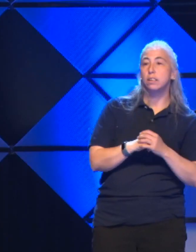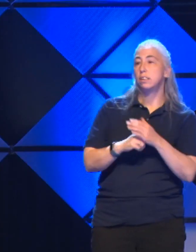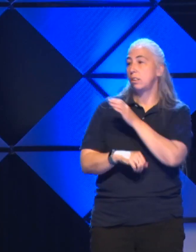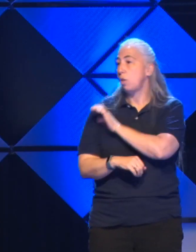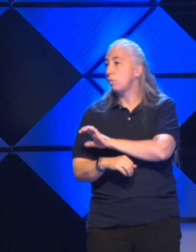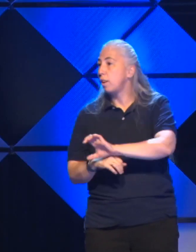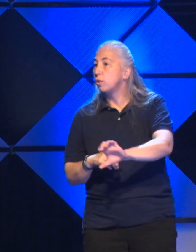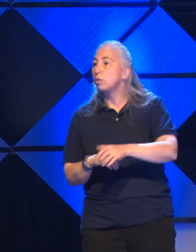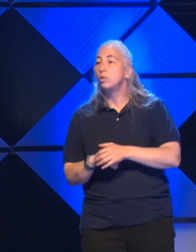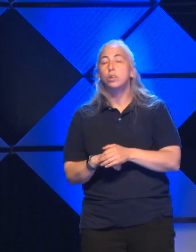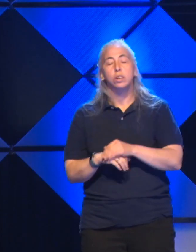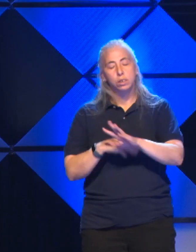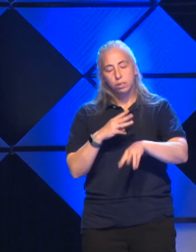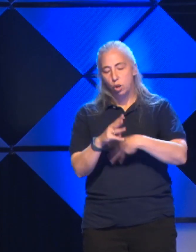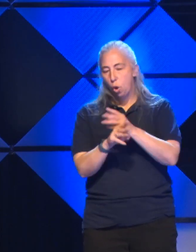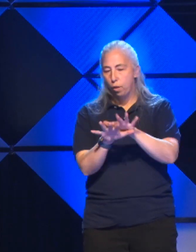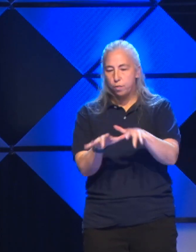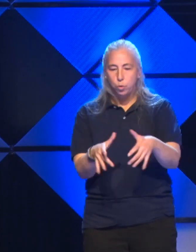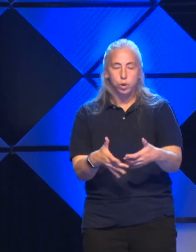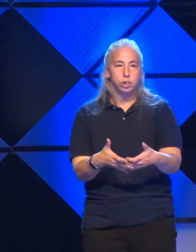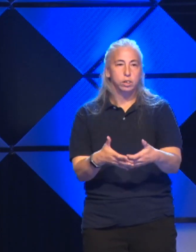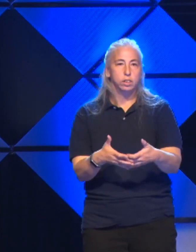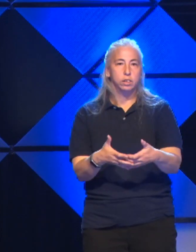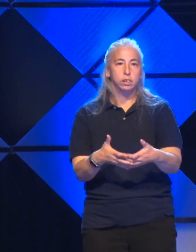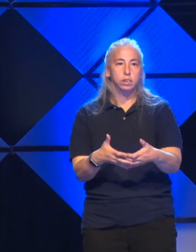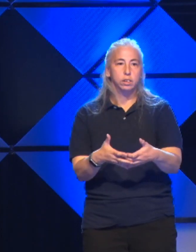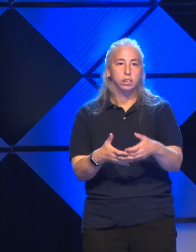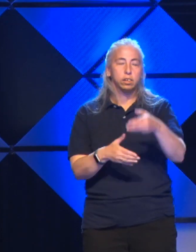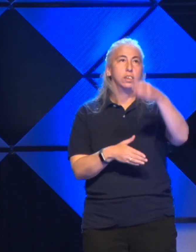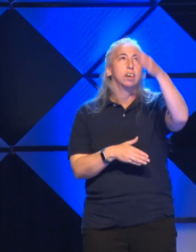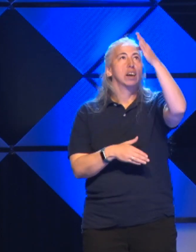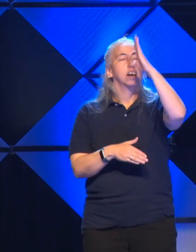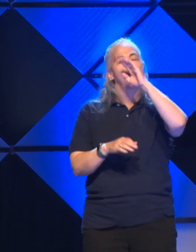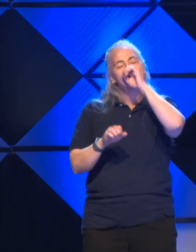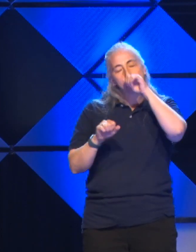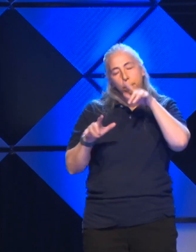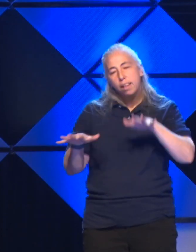else. May God bless you. Keep hope alive.